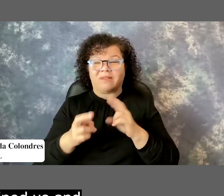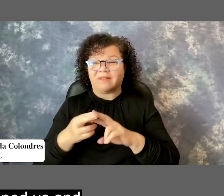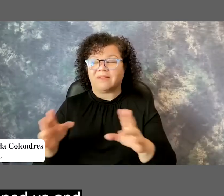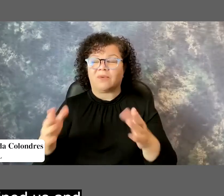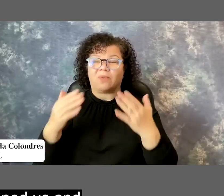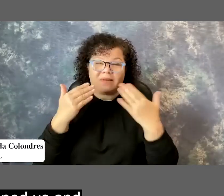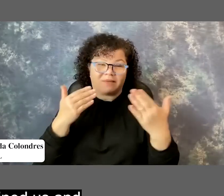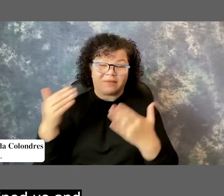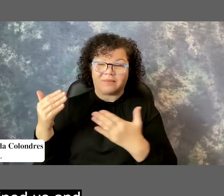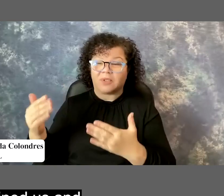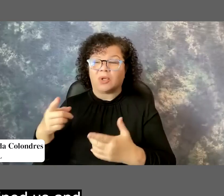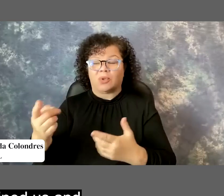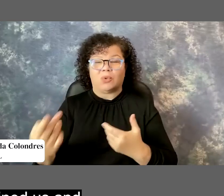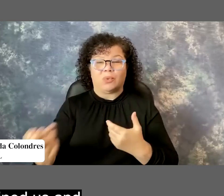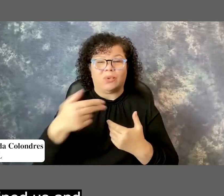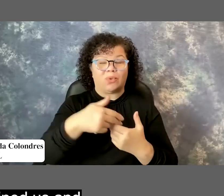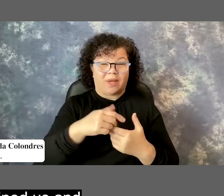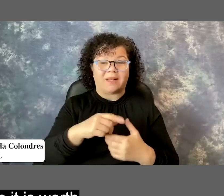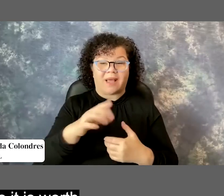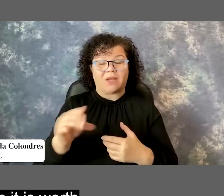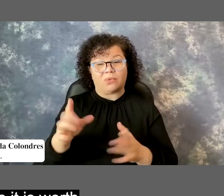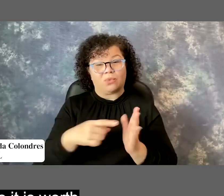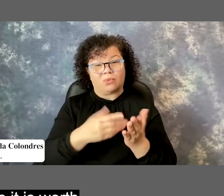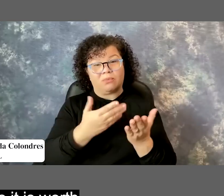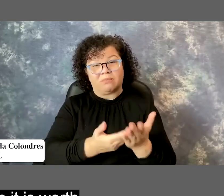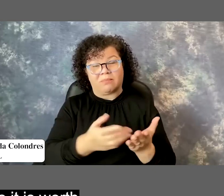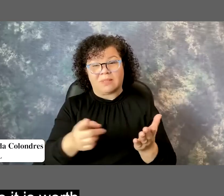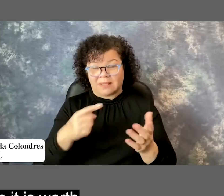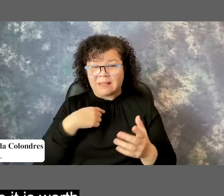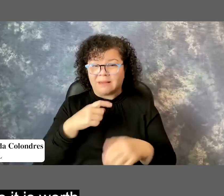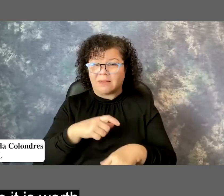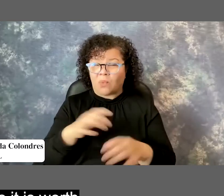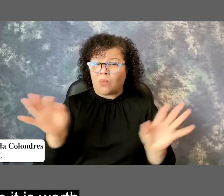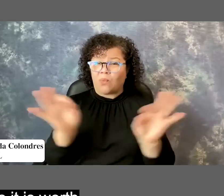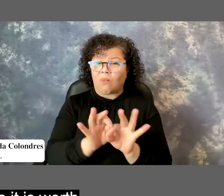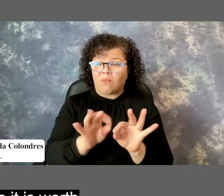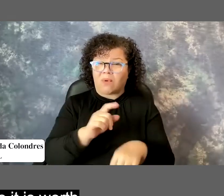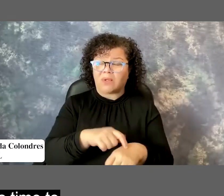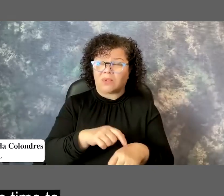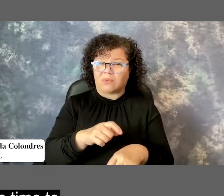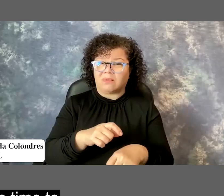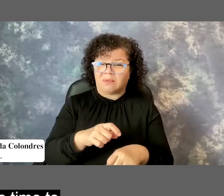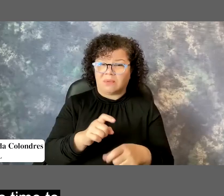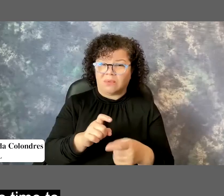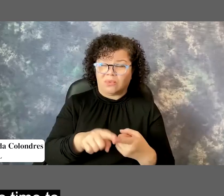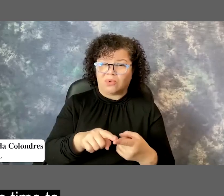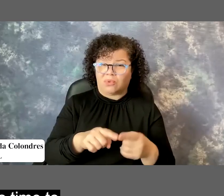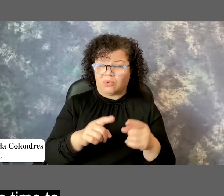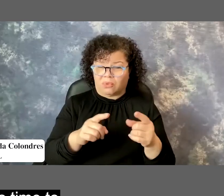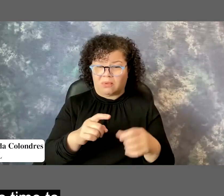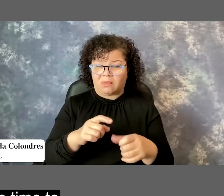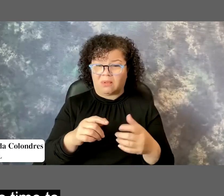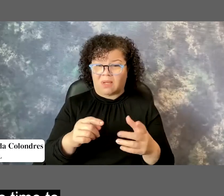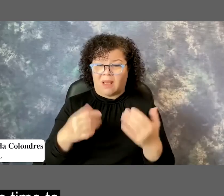grateful that you joined us and that you showed us that it is worthwhile to take this time to really publicly have